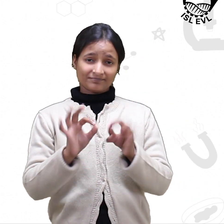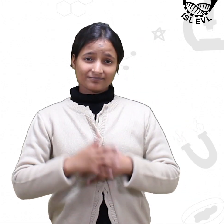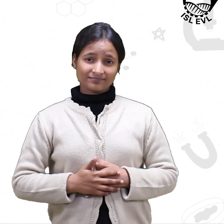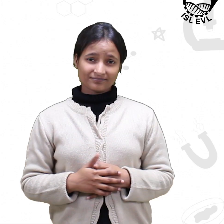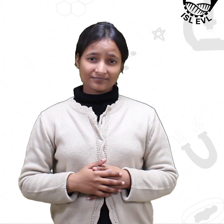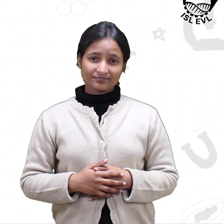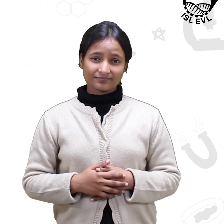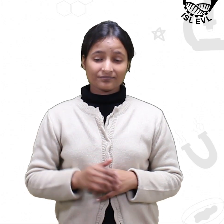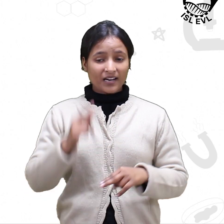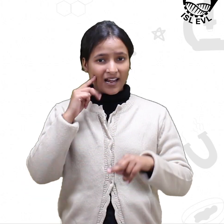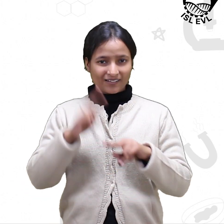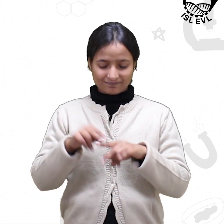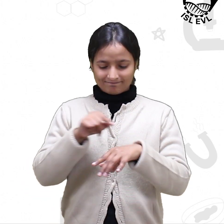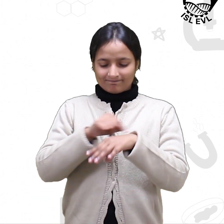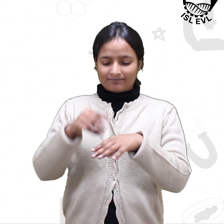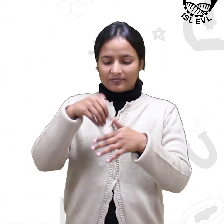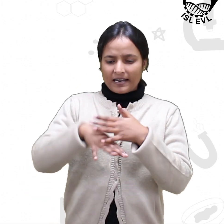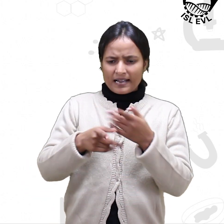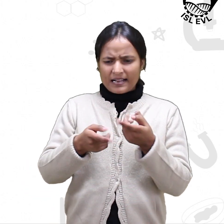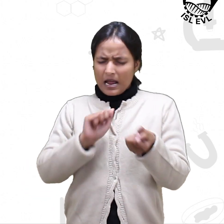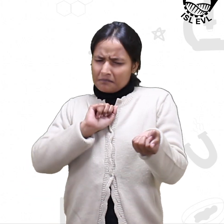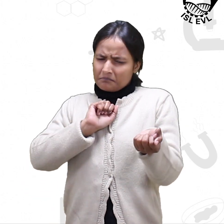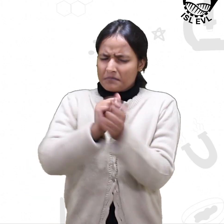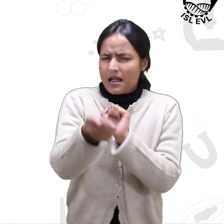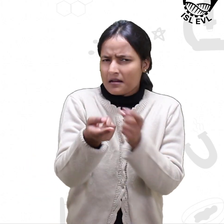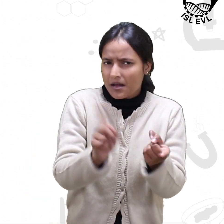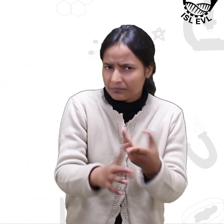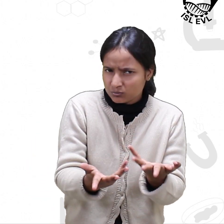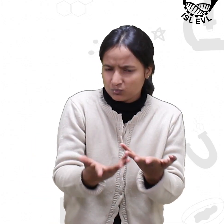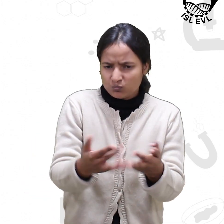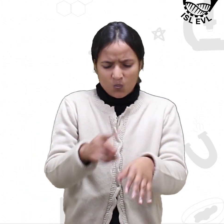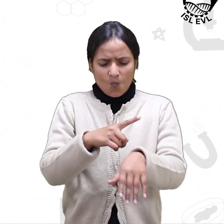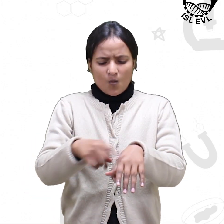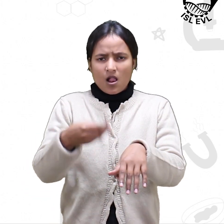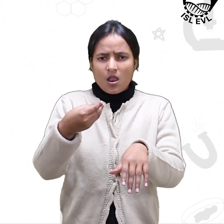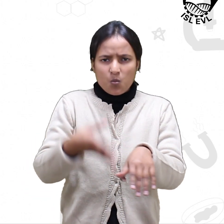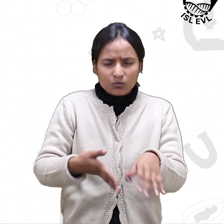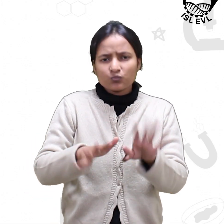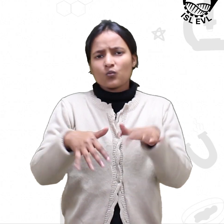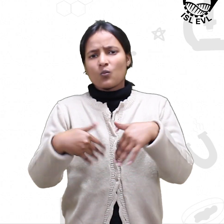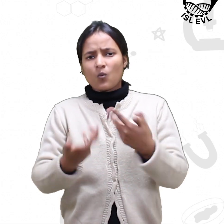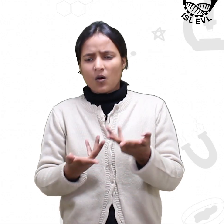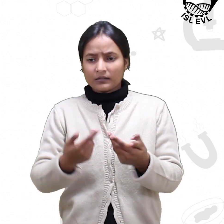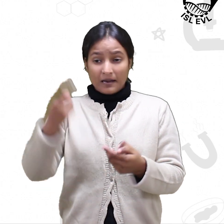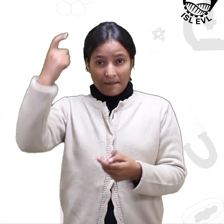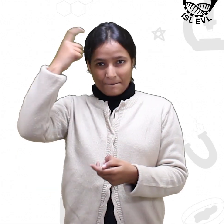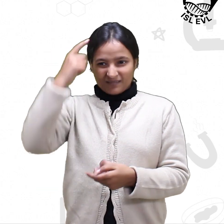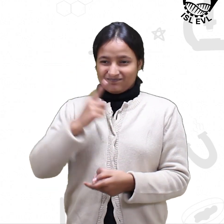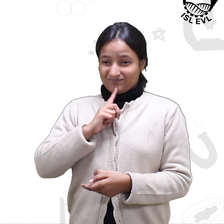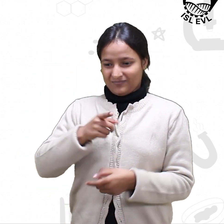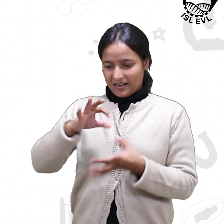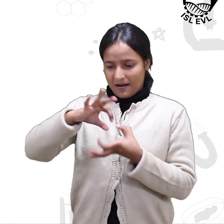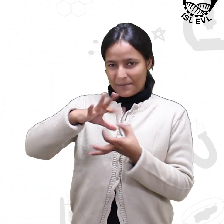the muscles get heavily injured in an accident, then even though the brain is sending messages to the